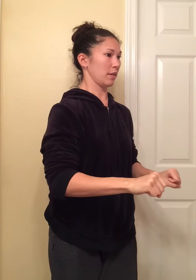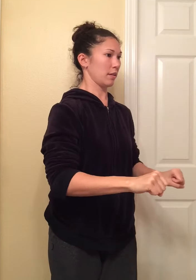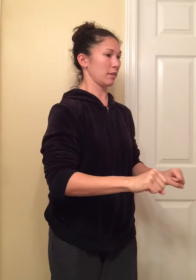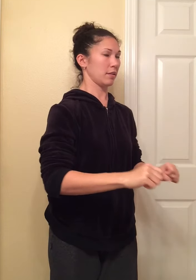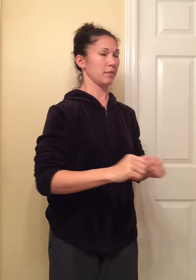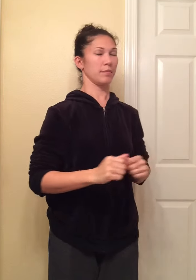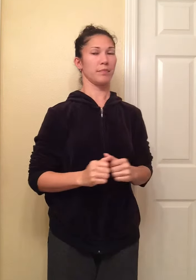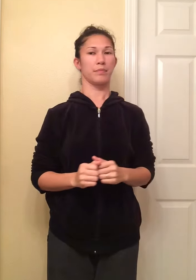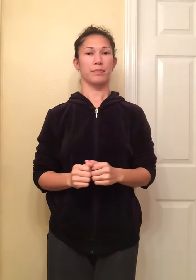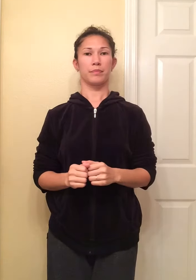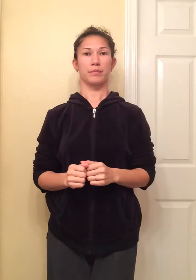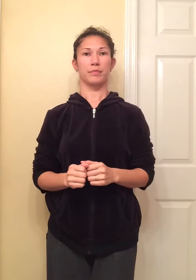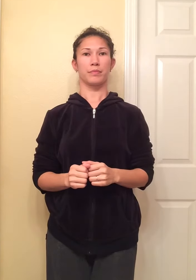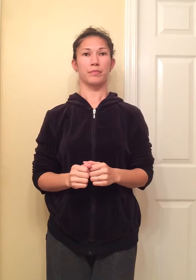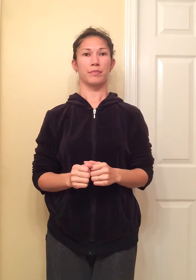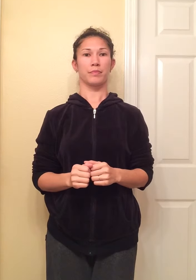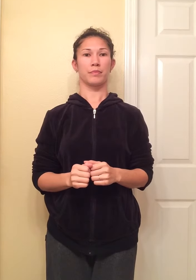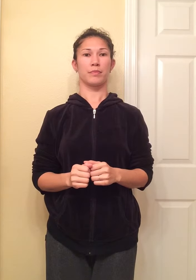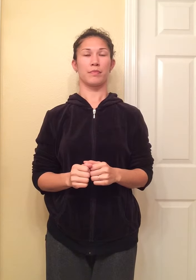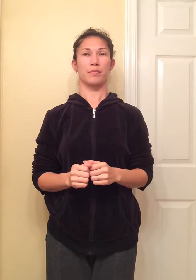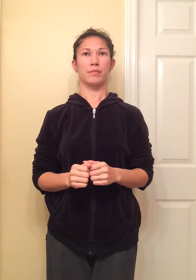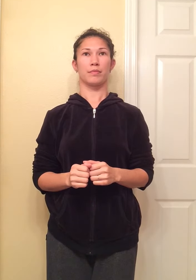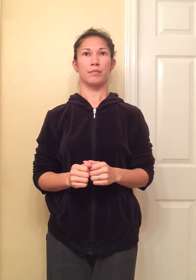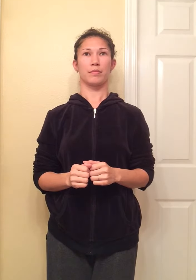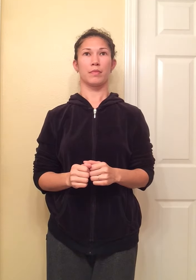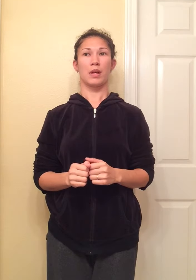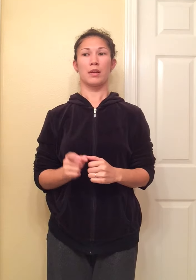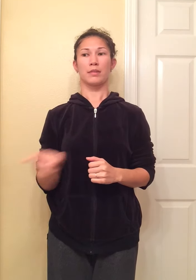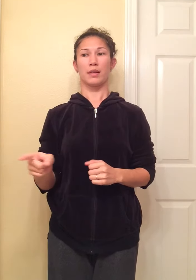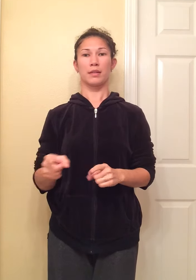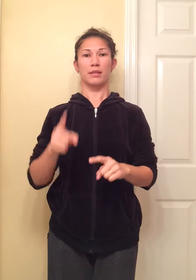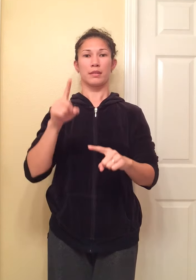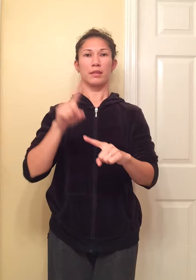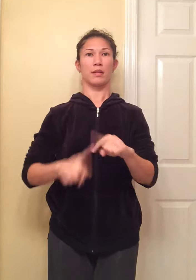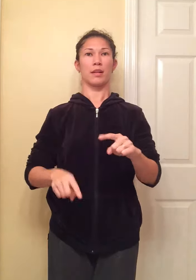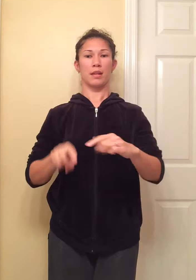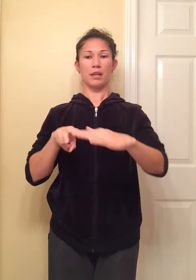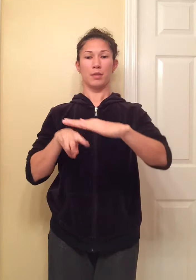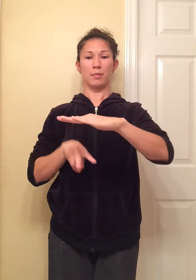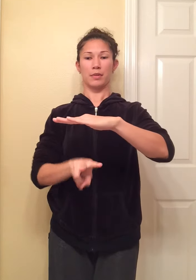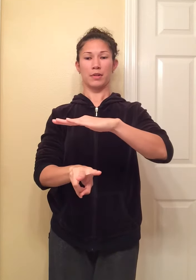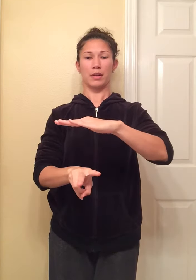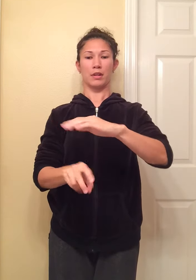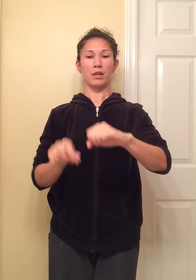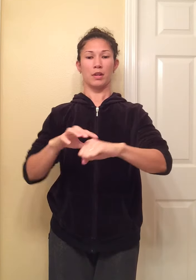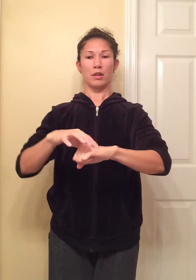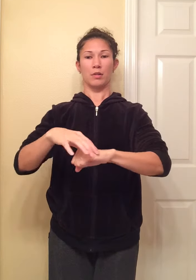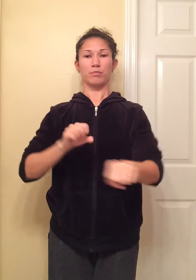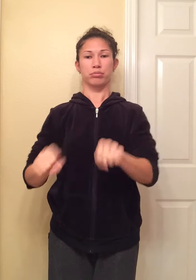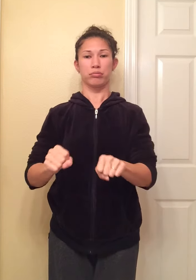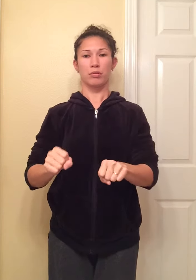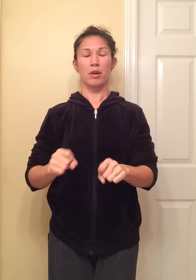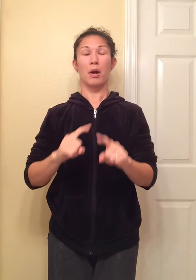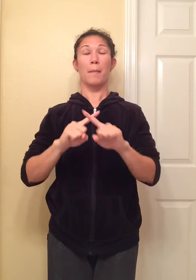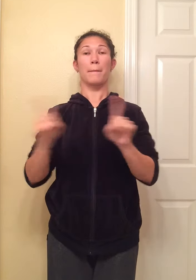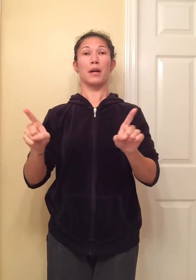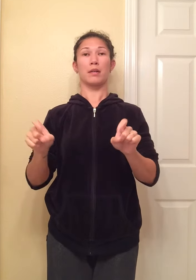Scientists cannot avert or prevent earthquakes, but they can anticipate when and where earthquakes